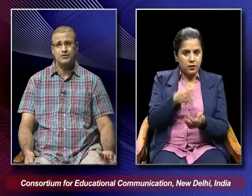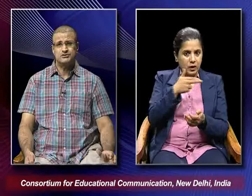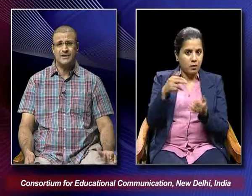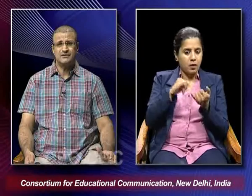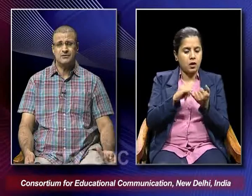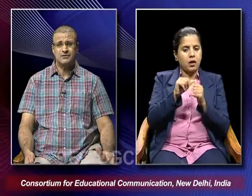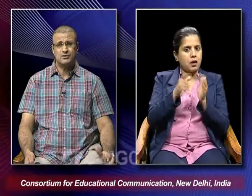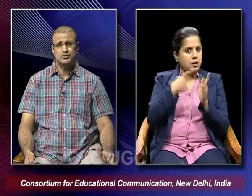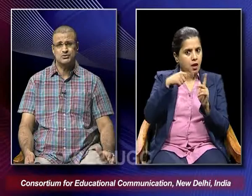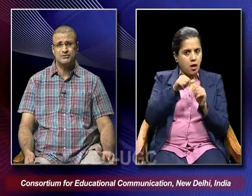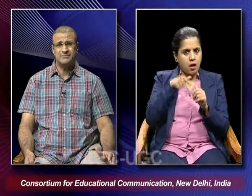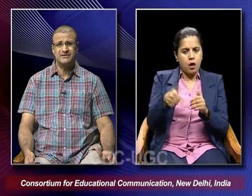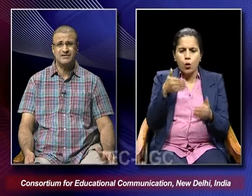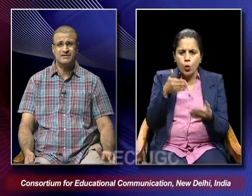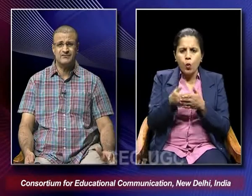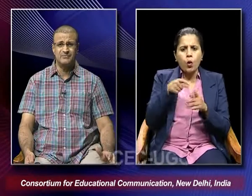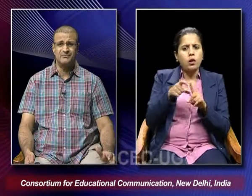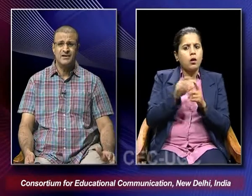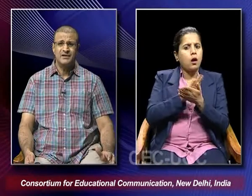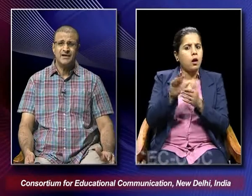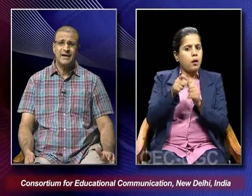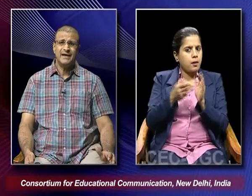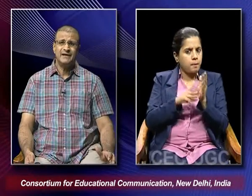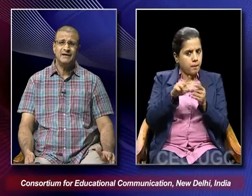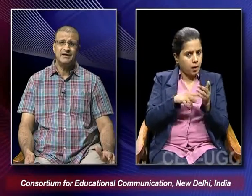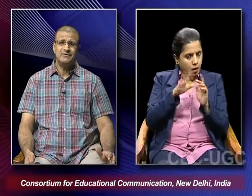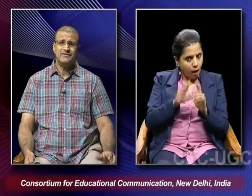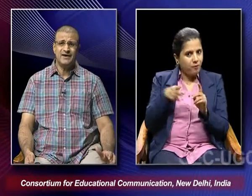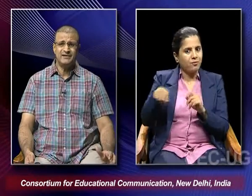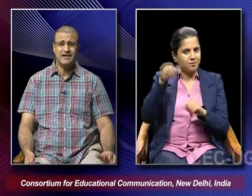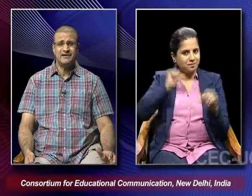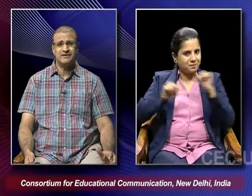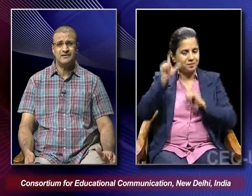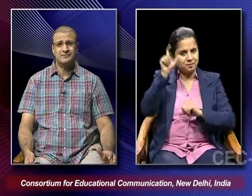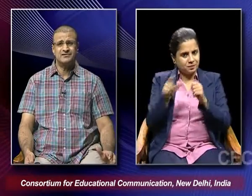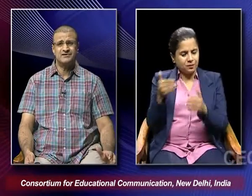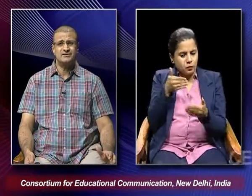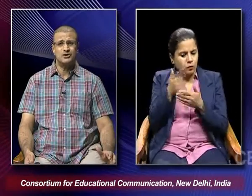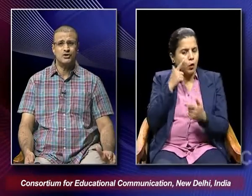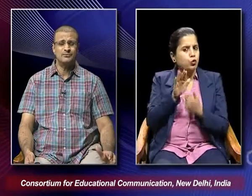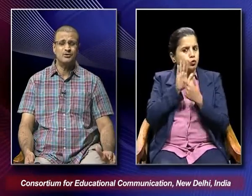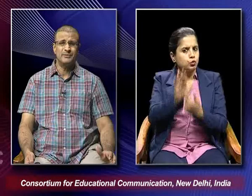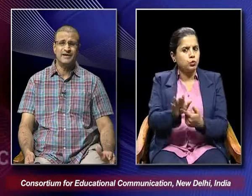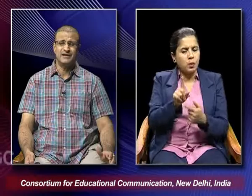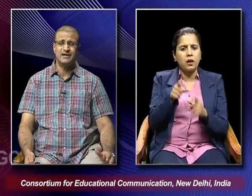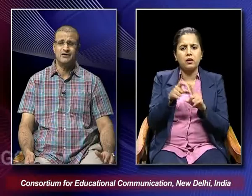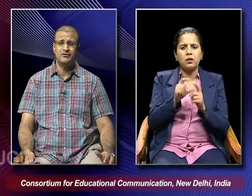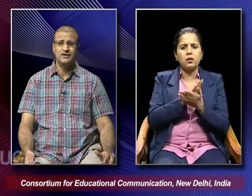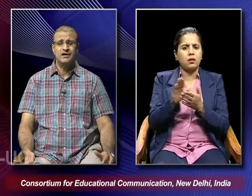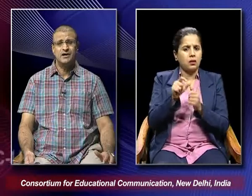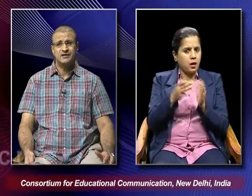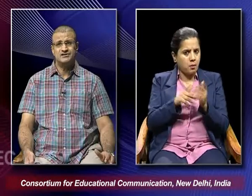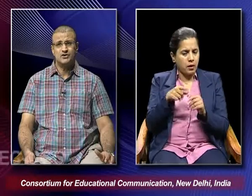who is quite close to Dharmendra in the film, and we find that Dharmendra is not able to make any kind